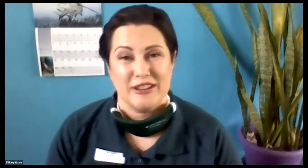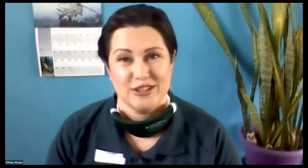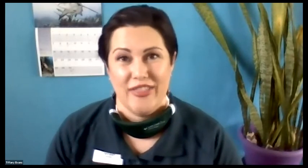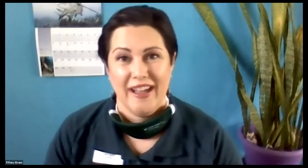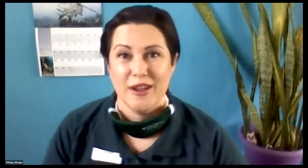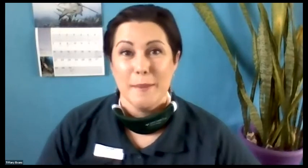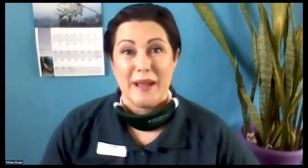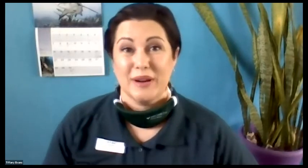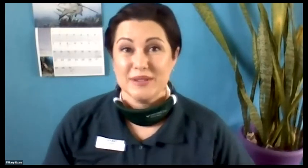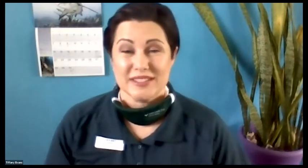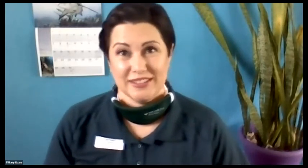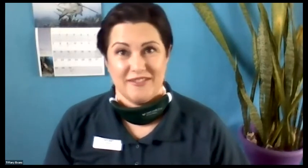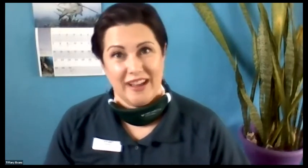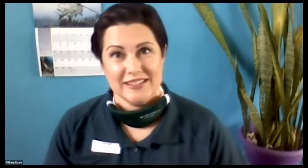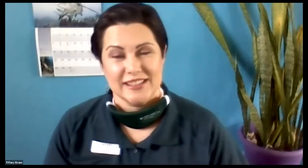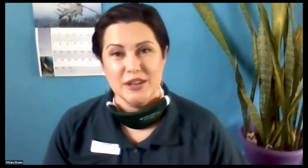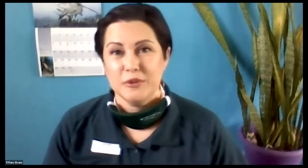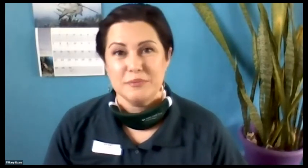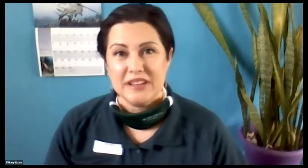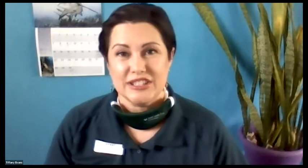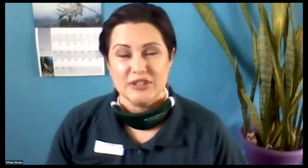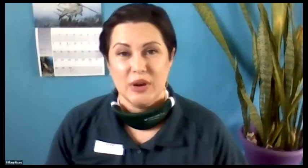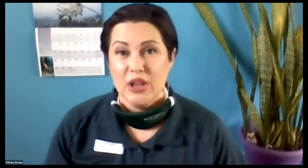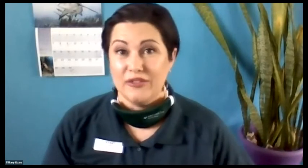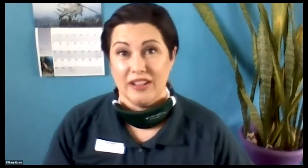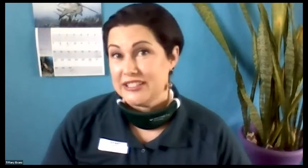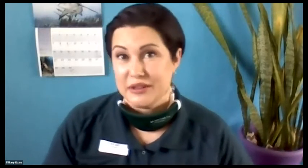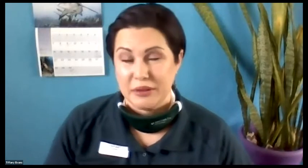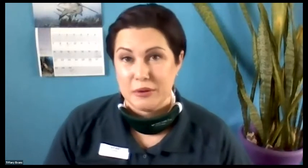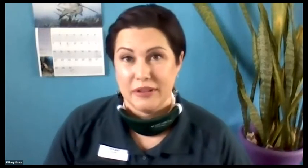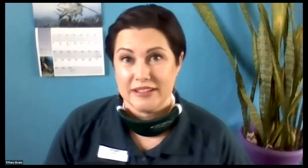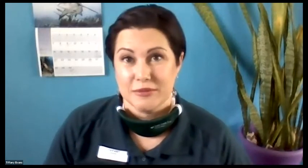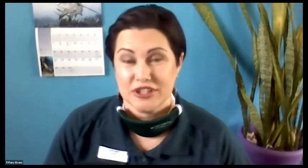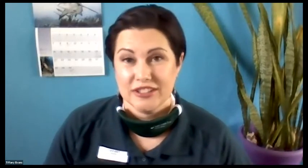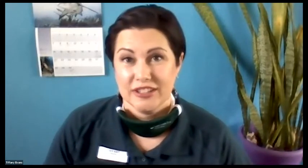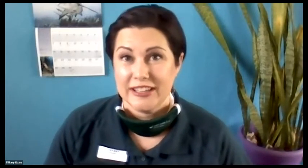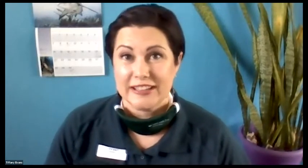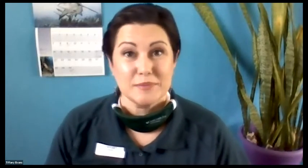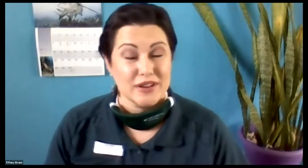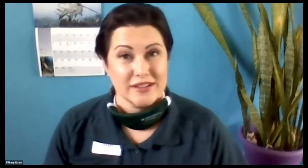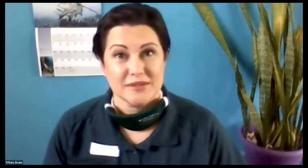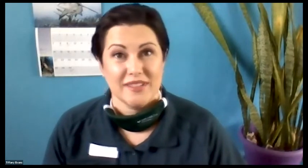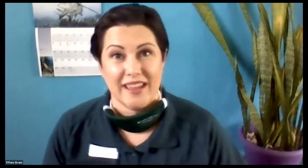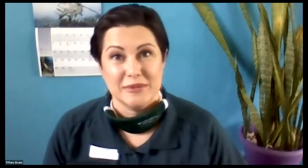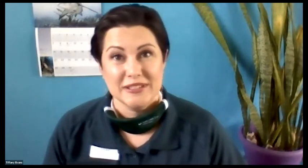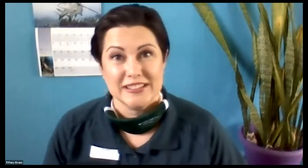on that. My personal advice would be to volunteer at a local animal shelter, get experience with animals,